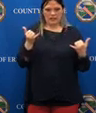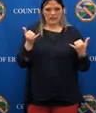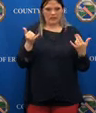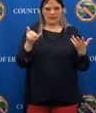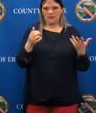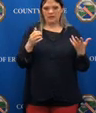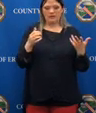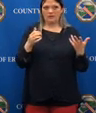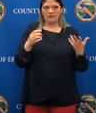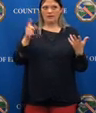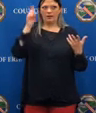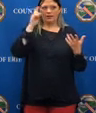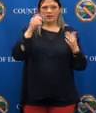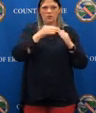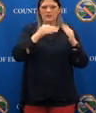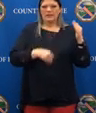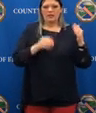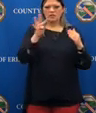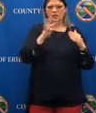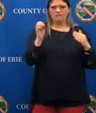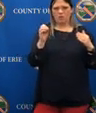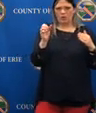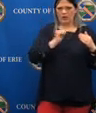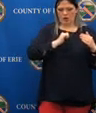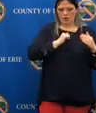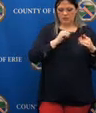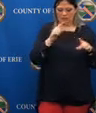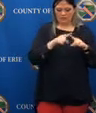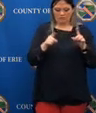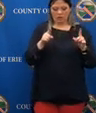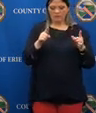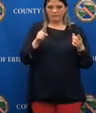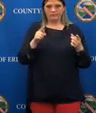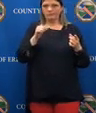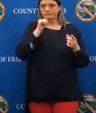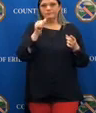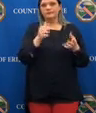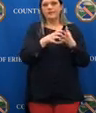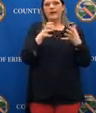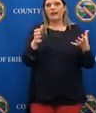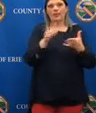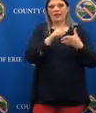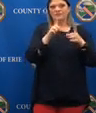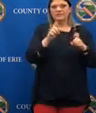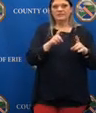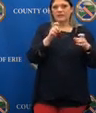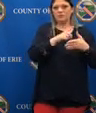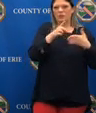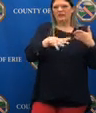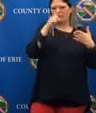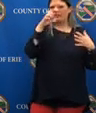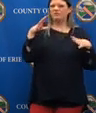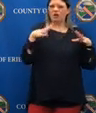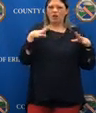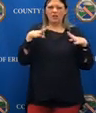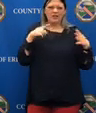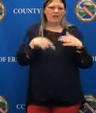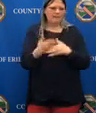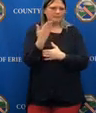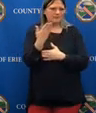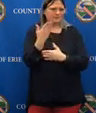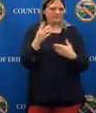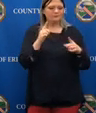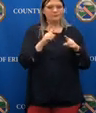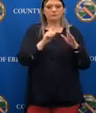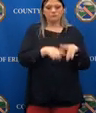that many. I think it was actually less than 40. However, there really was very little testing that was done over the weekend due to the Easter holiday and this morning.